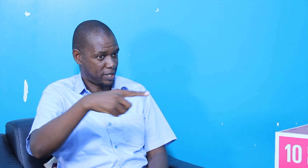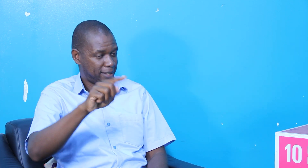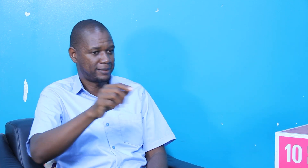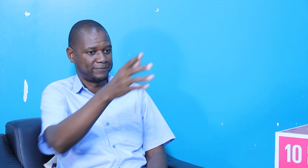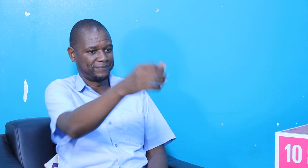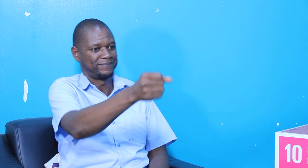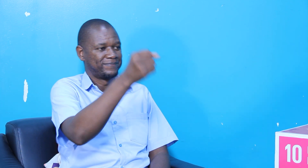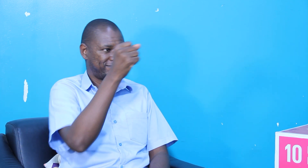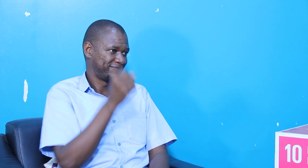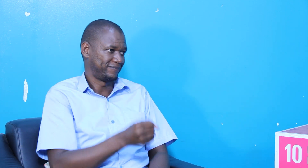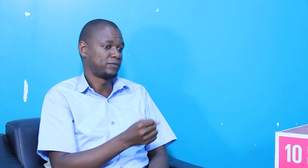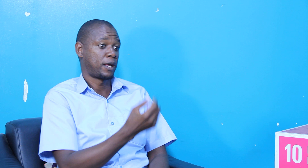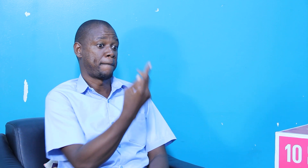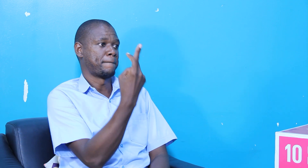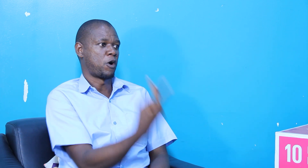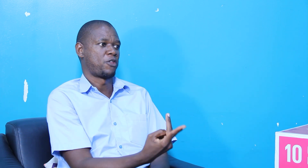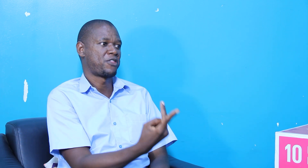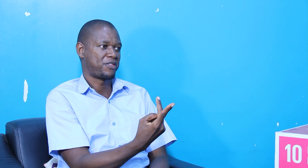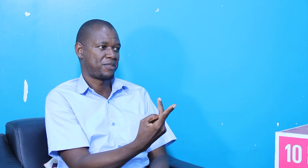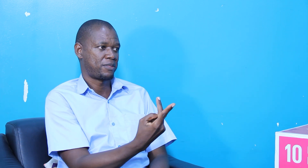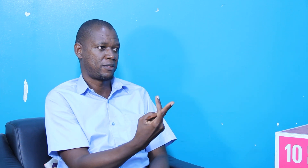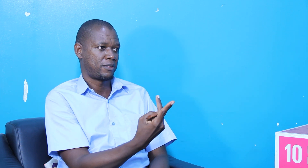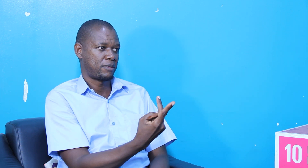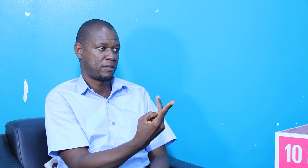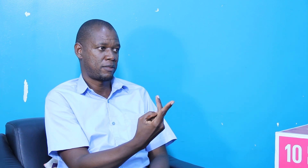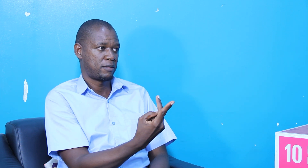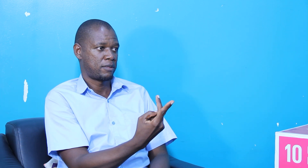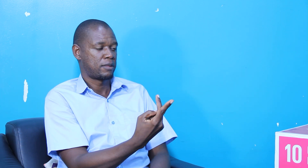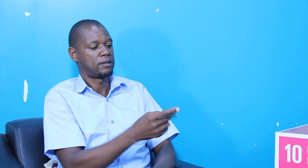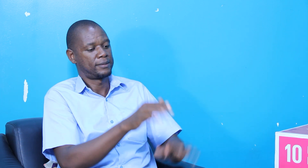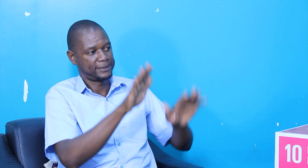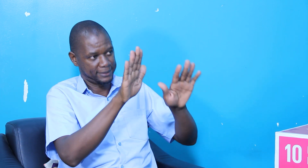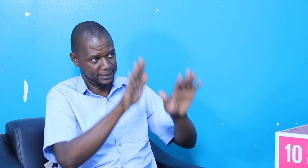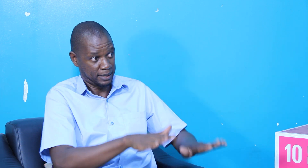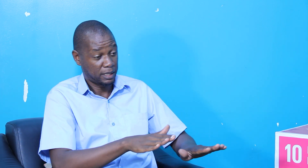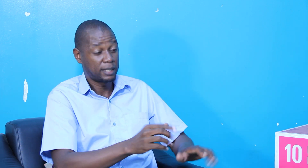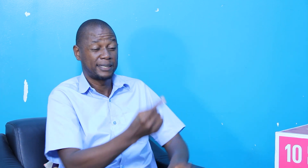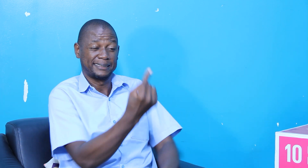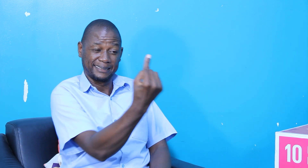You should look for the right person and get that person, then the two of you